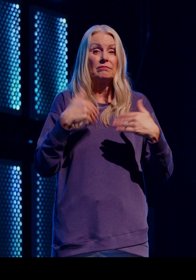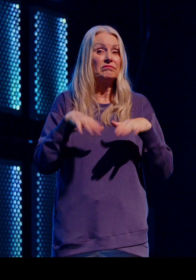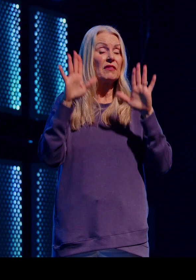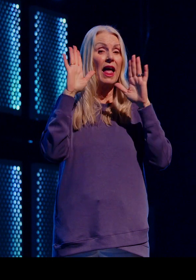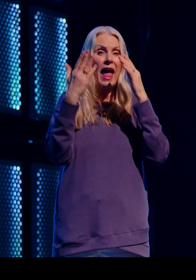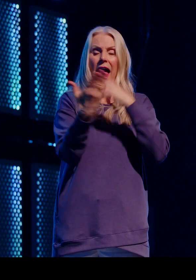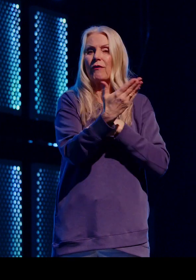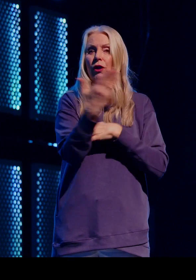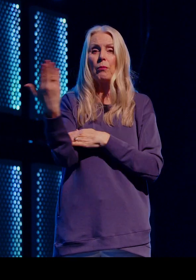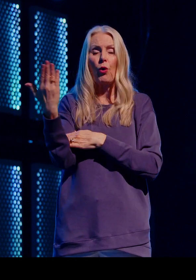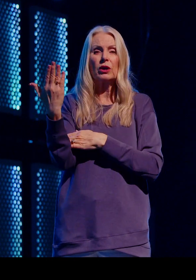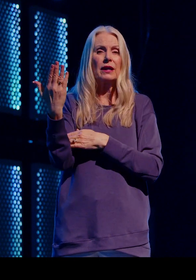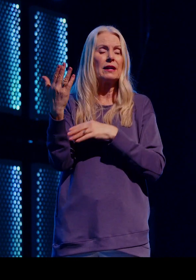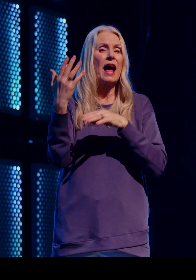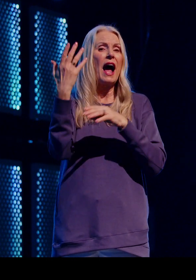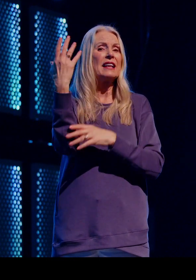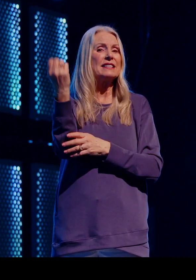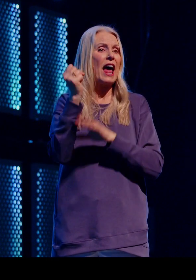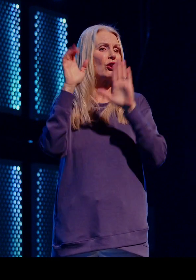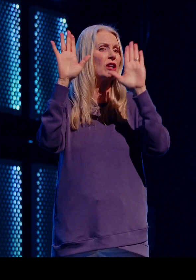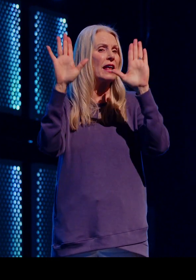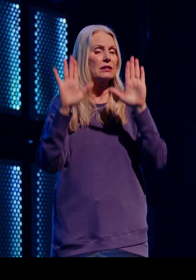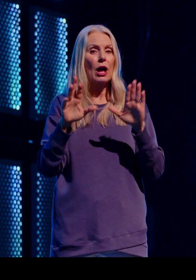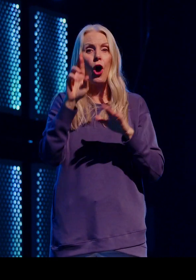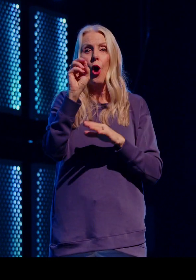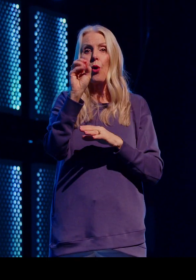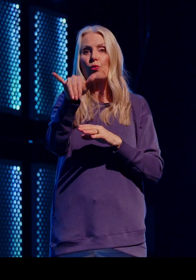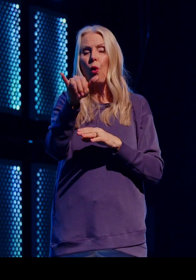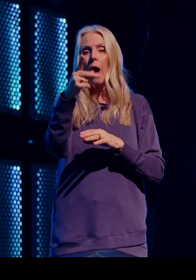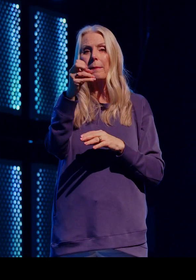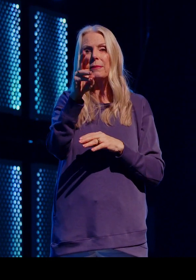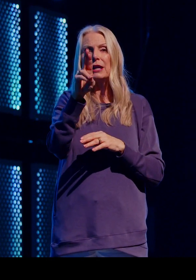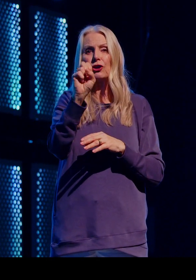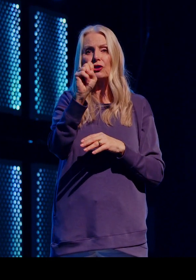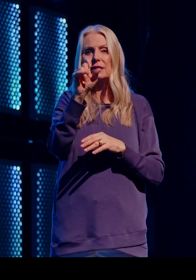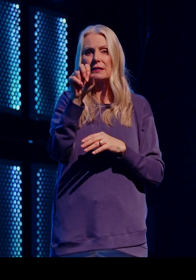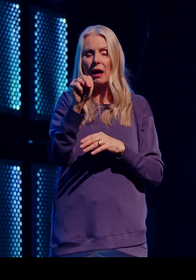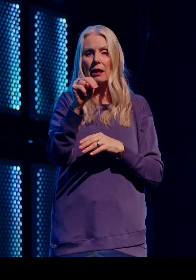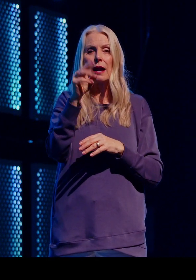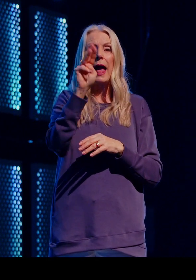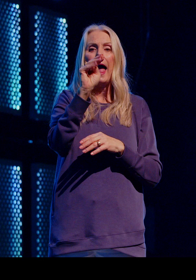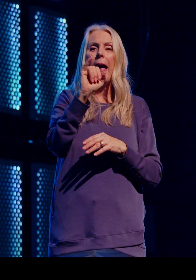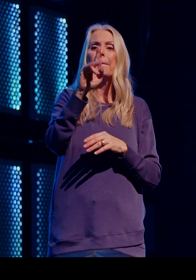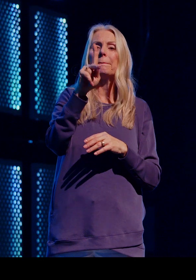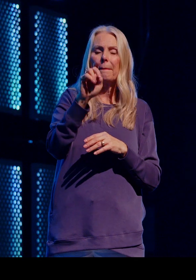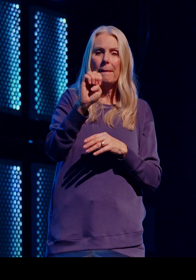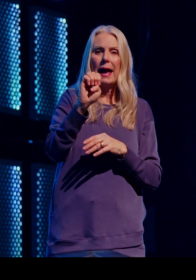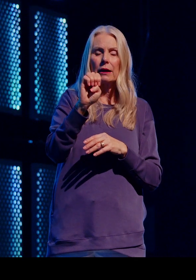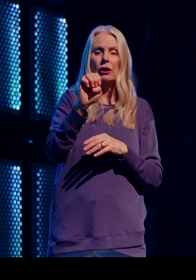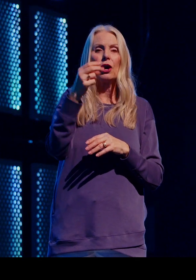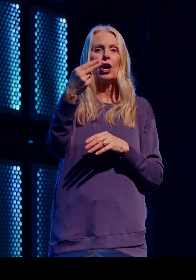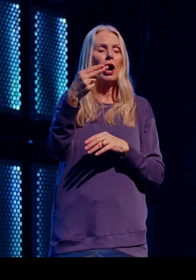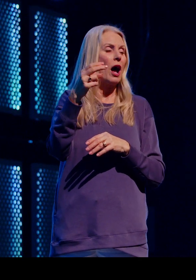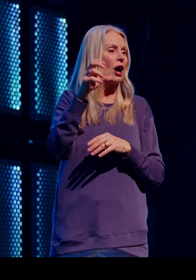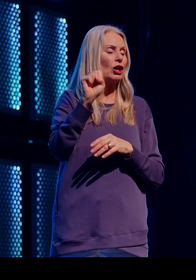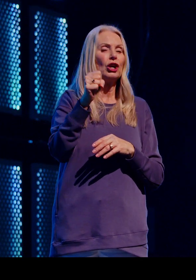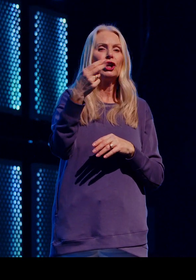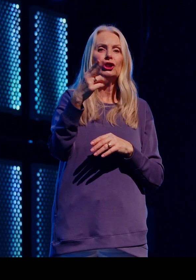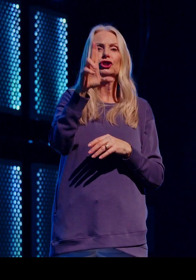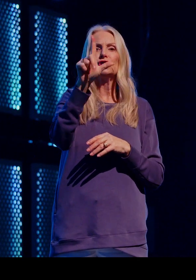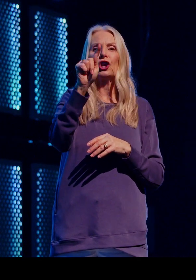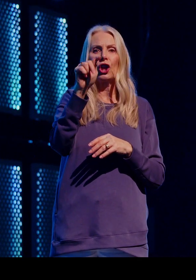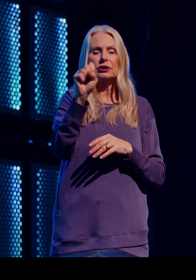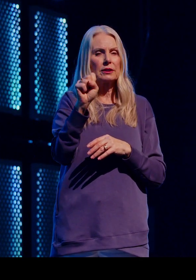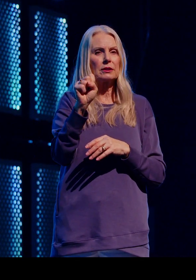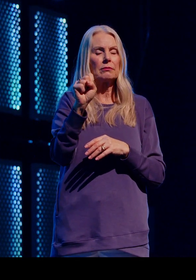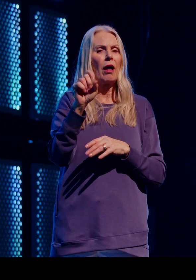and afternoons every Saturday and Sunday for years, Roy Peterson and Mike Schultz. And they are our brewmasters when it comes to the